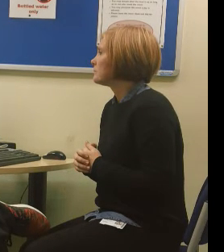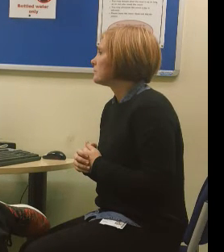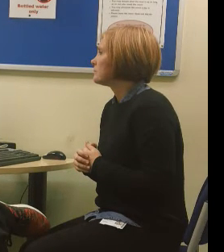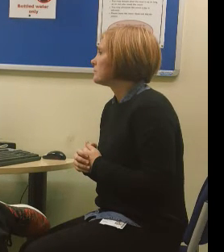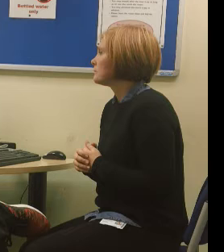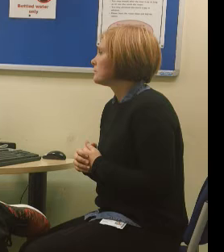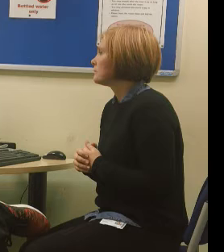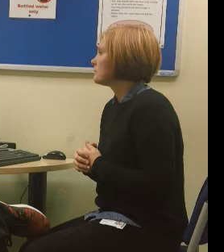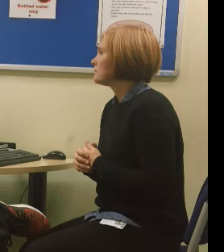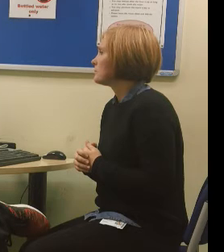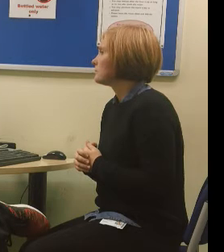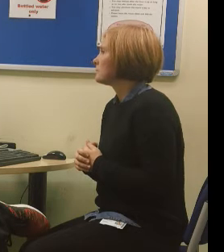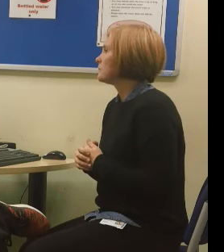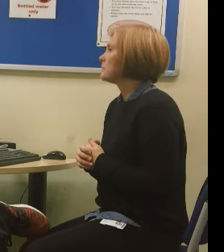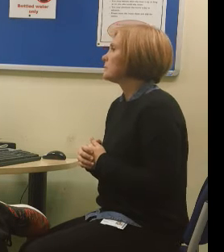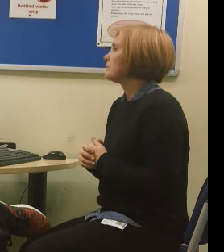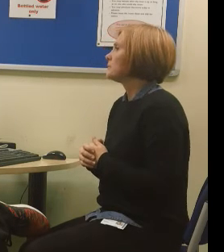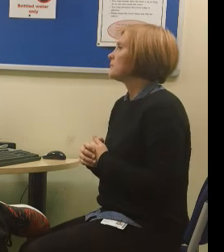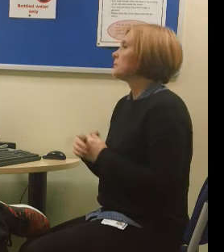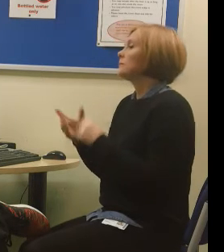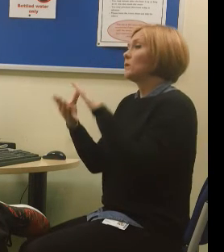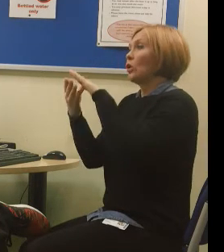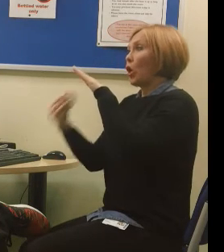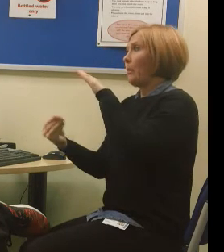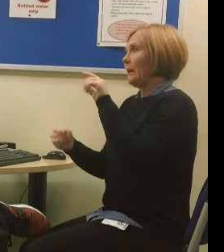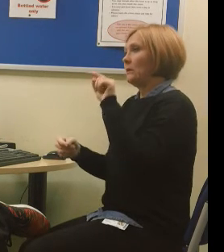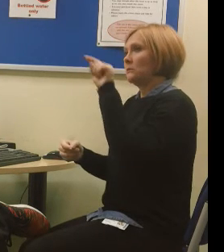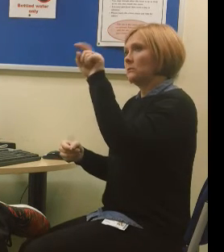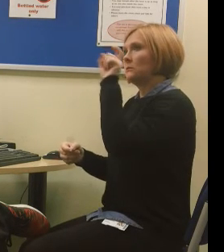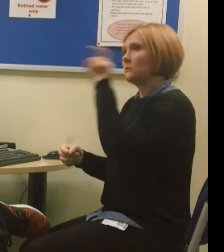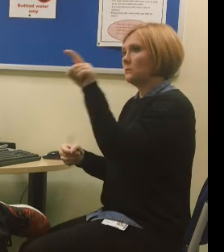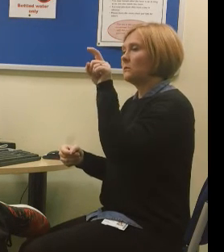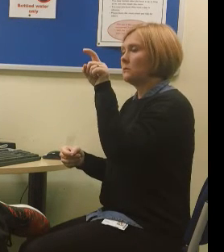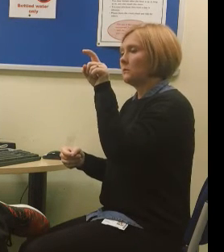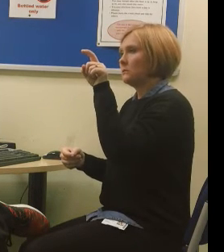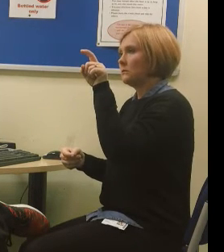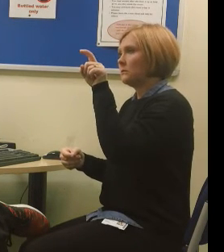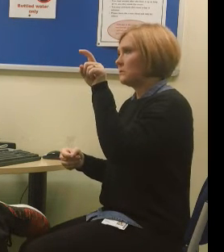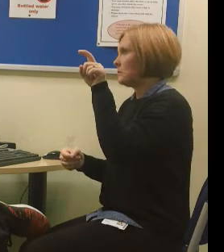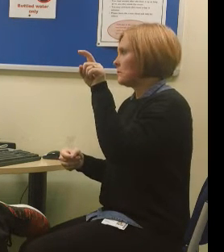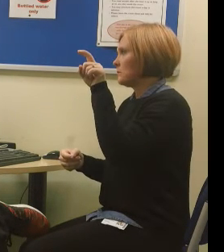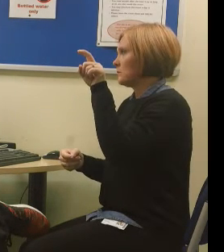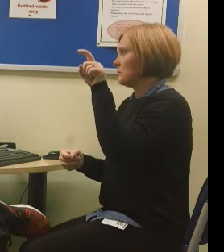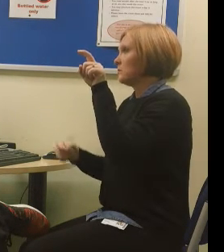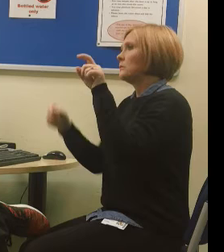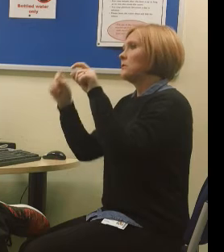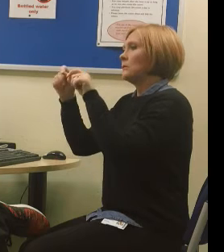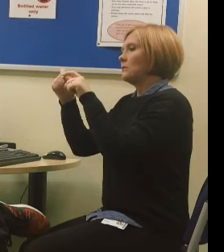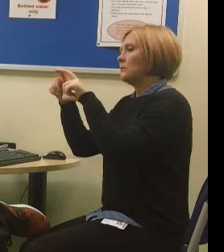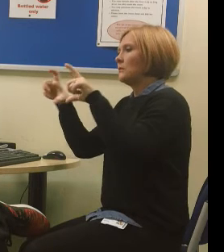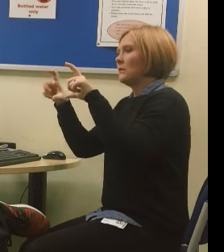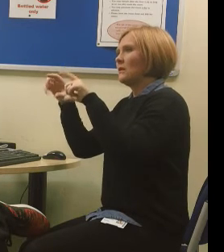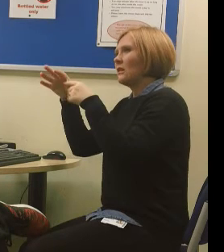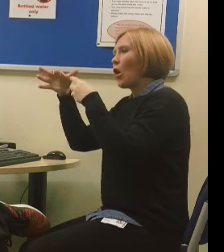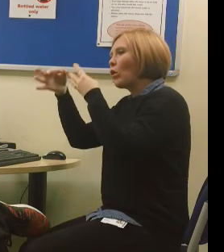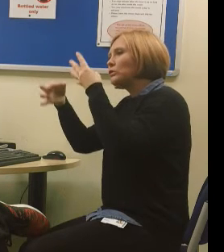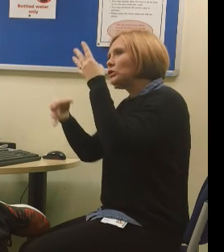Once you're logged in, if you want to start copying, just press the Start to Copy button, and a variety of different options will appear on the screen. When you're ready,